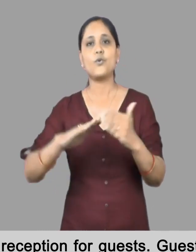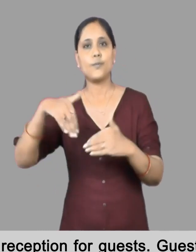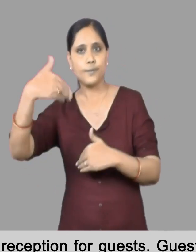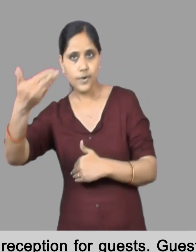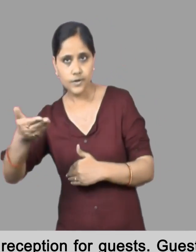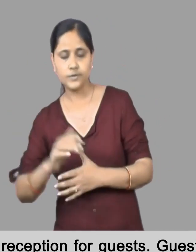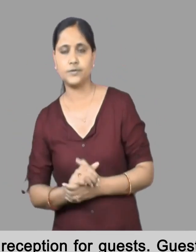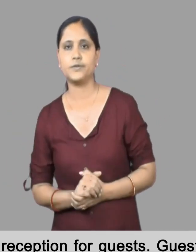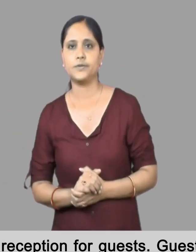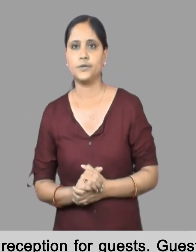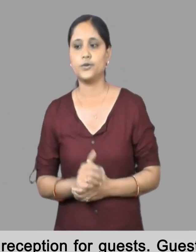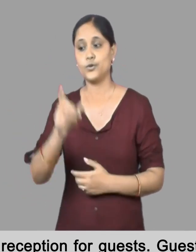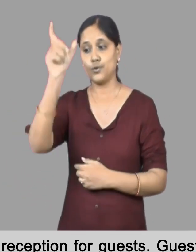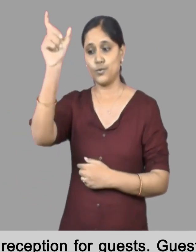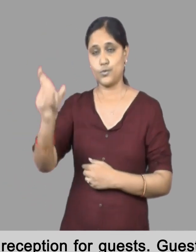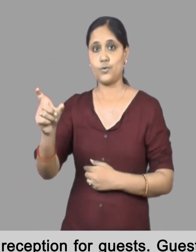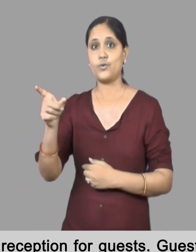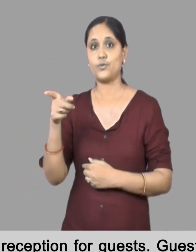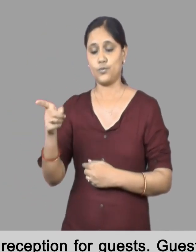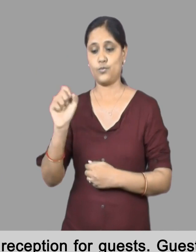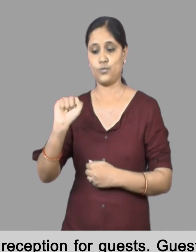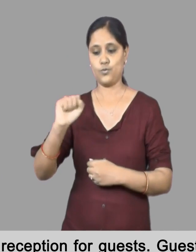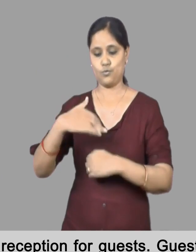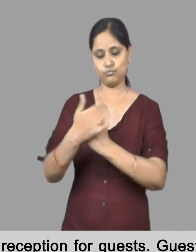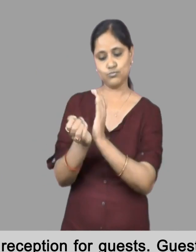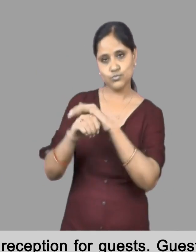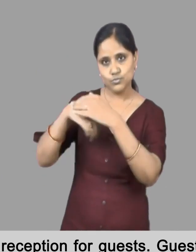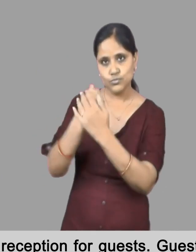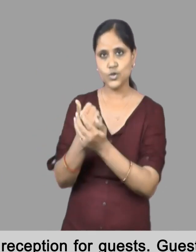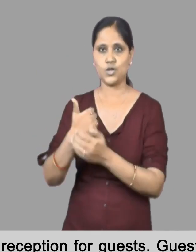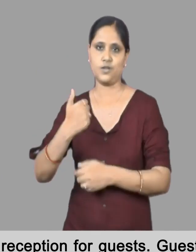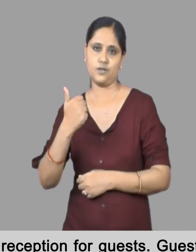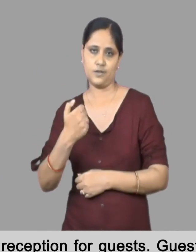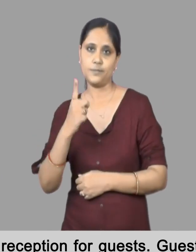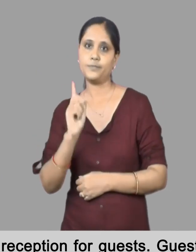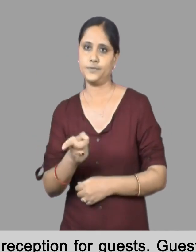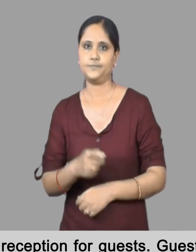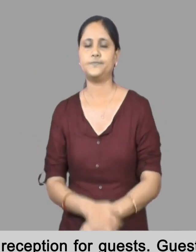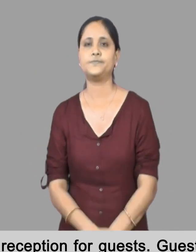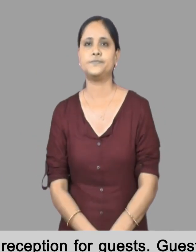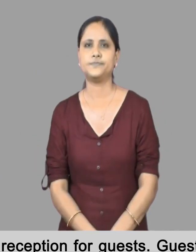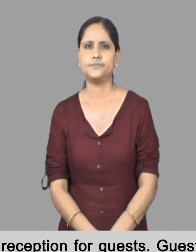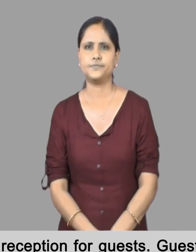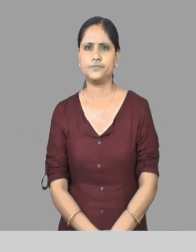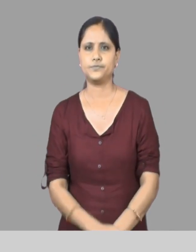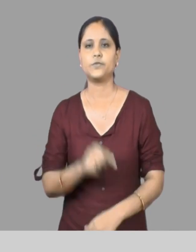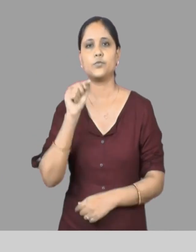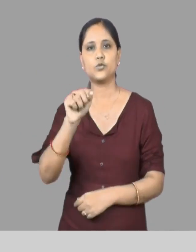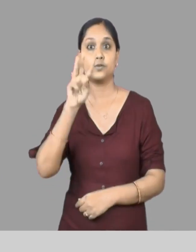Guests to sanitize hands before and after filling relevant forms. Point